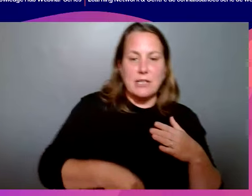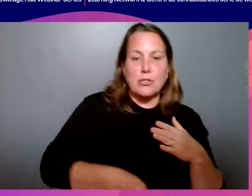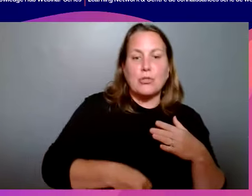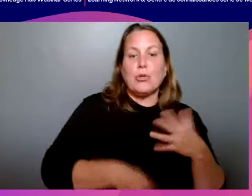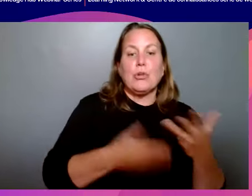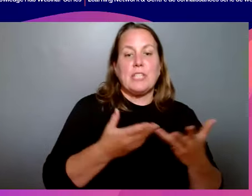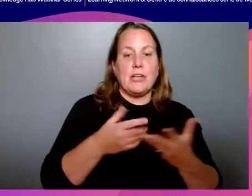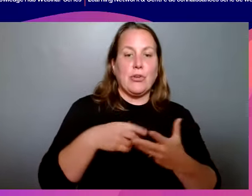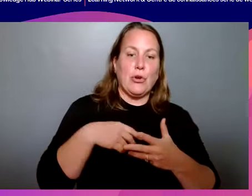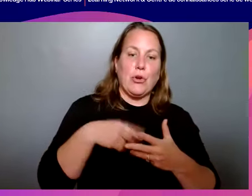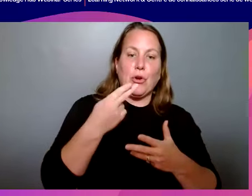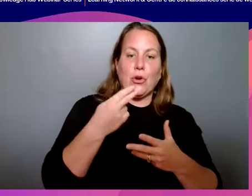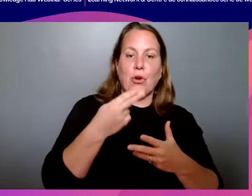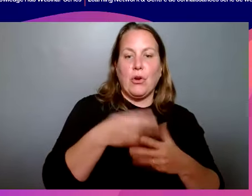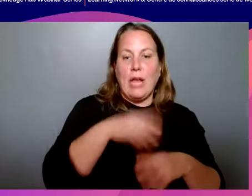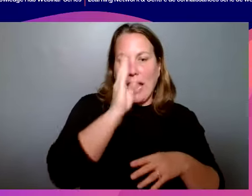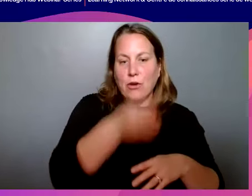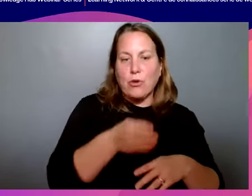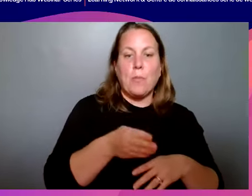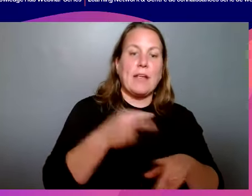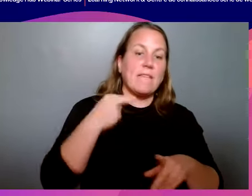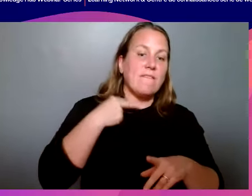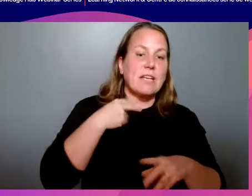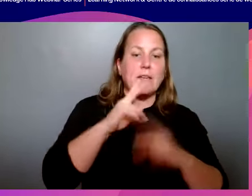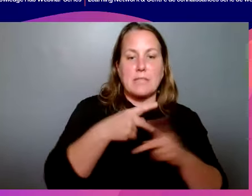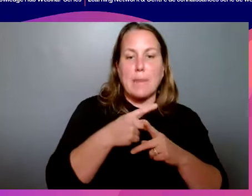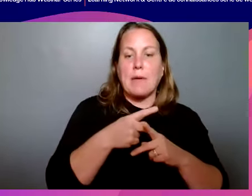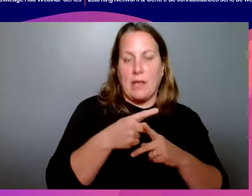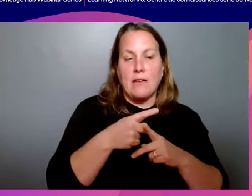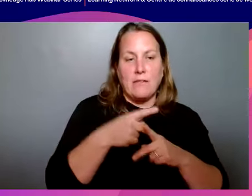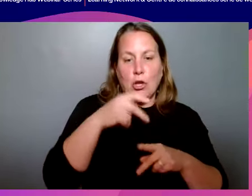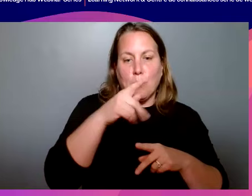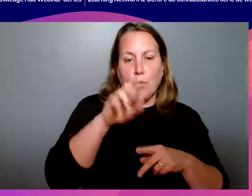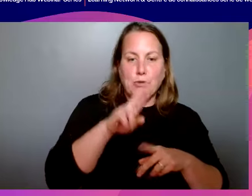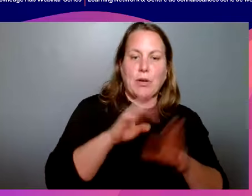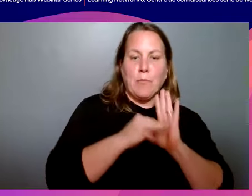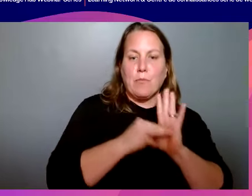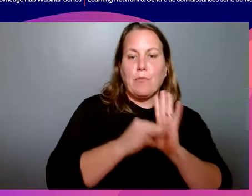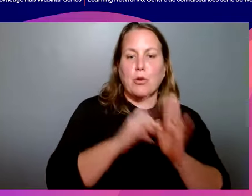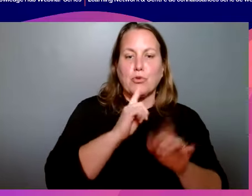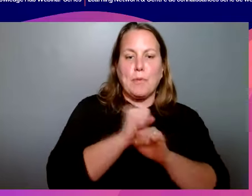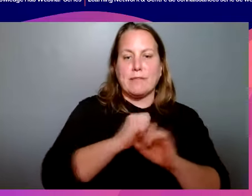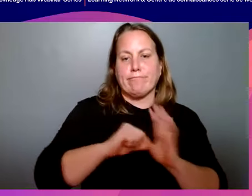model, reinforcing systematic exclusion. As a result, 2S